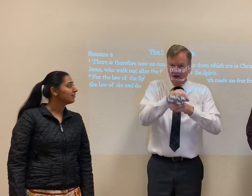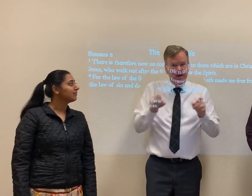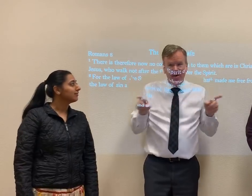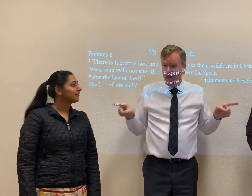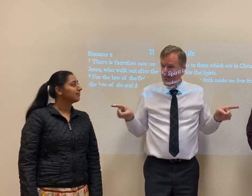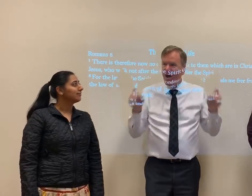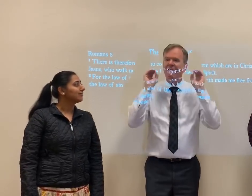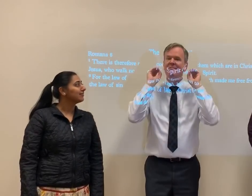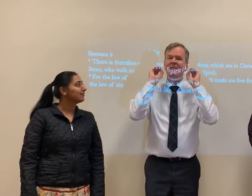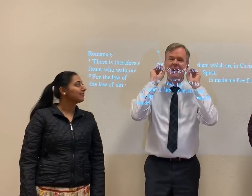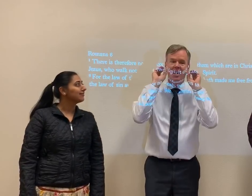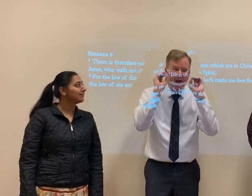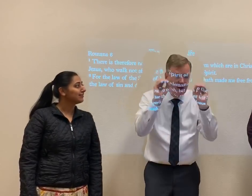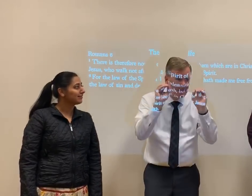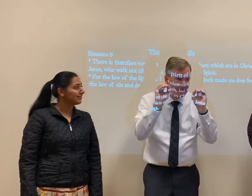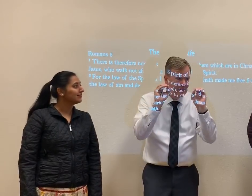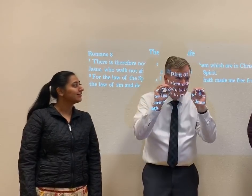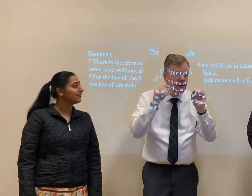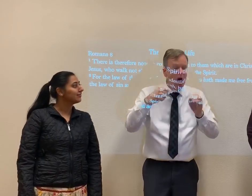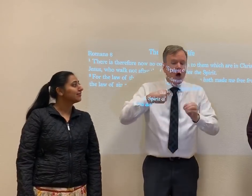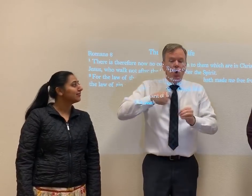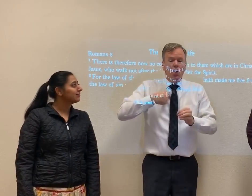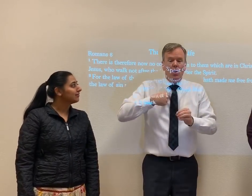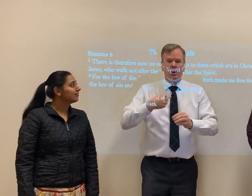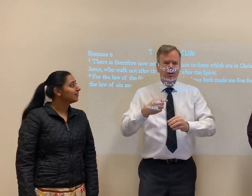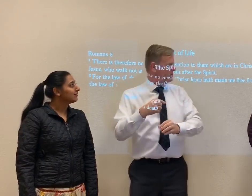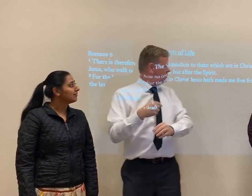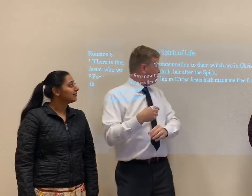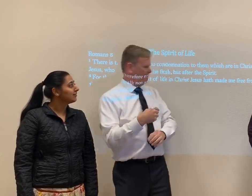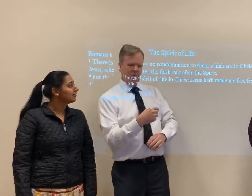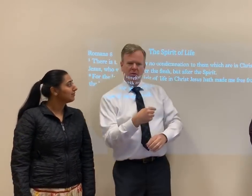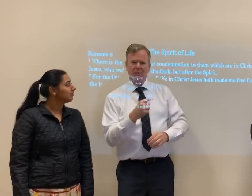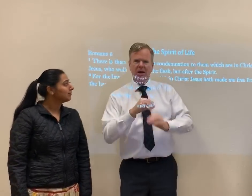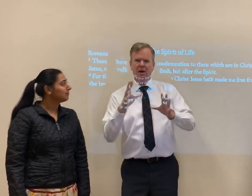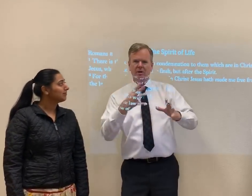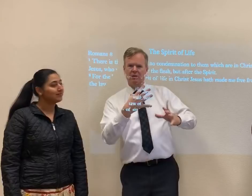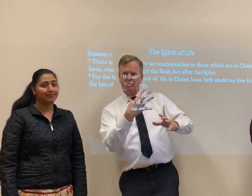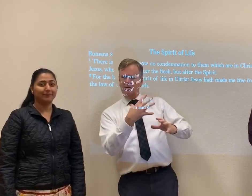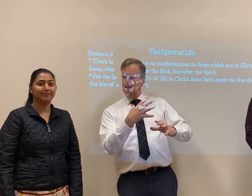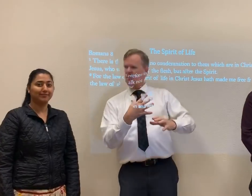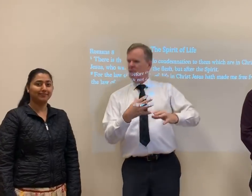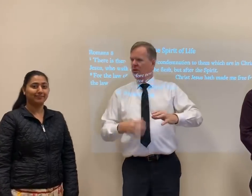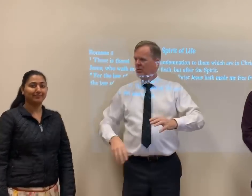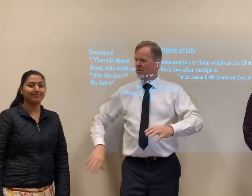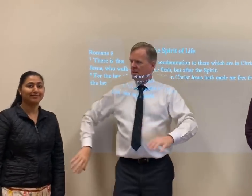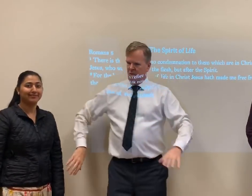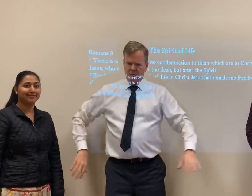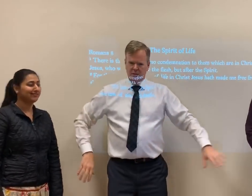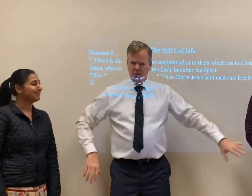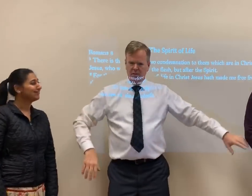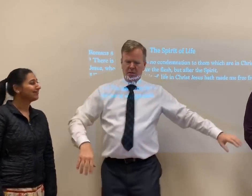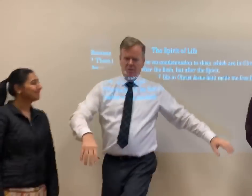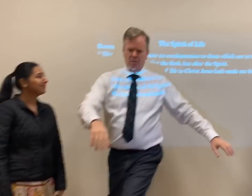we did not force them to do anything. I want to say that. Can you see that clearly?